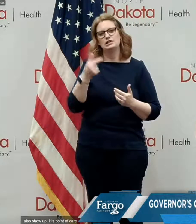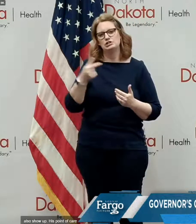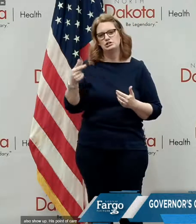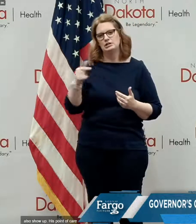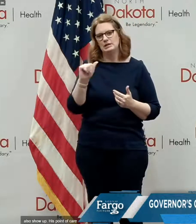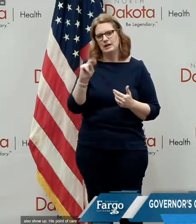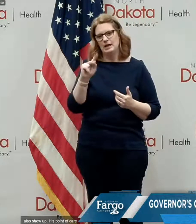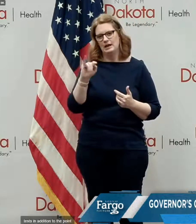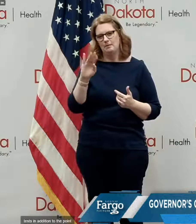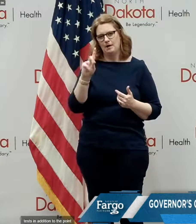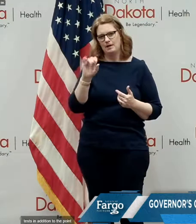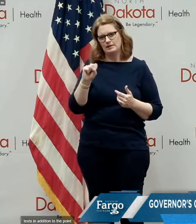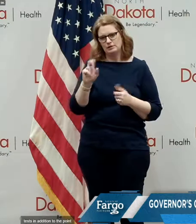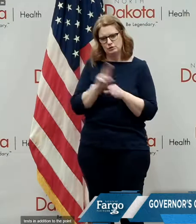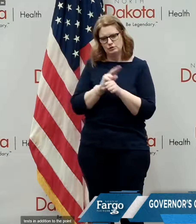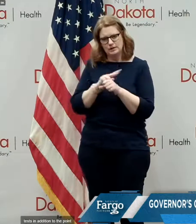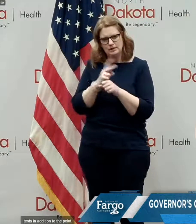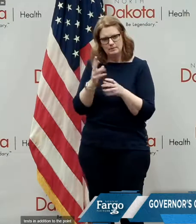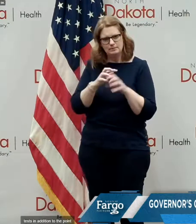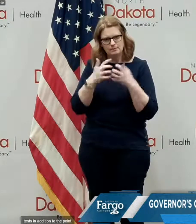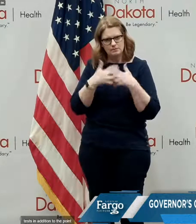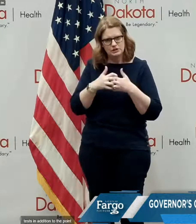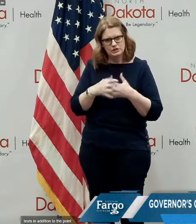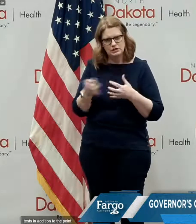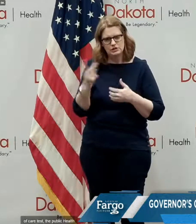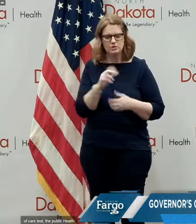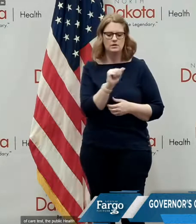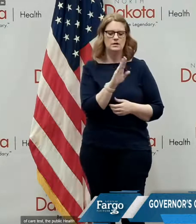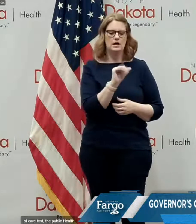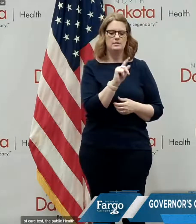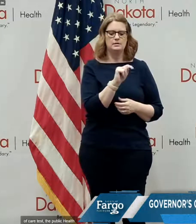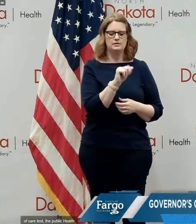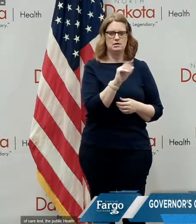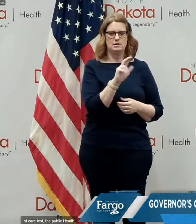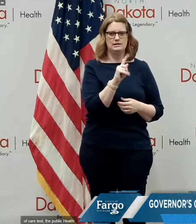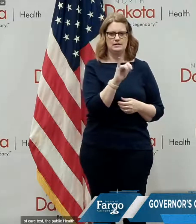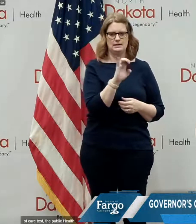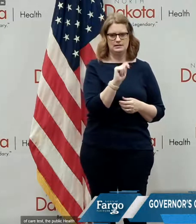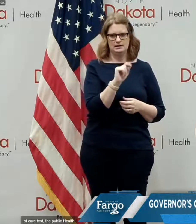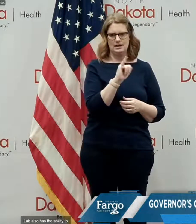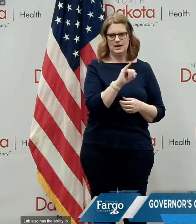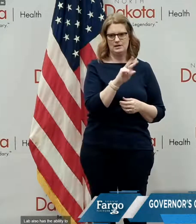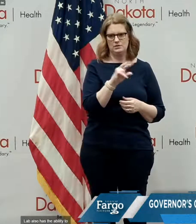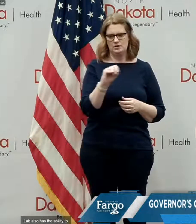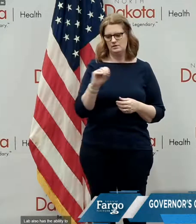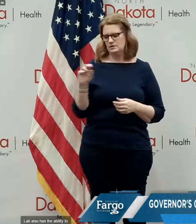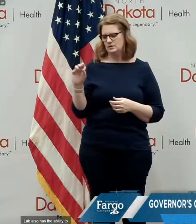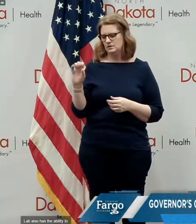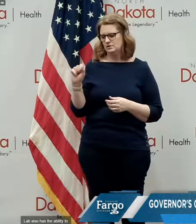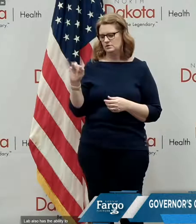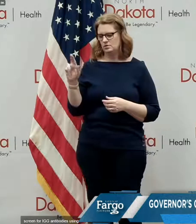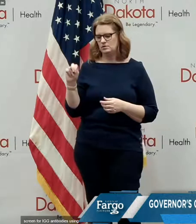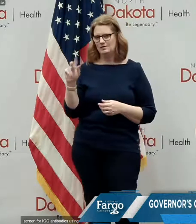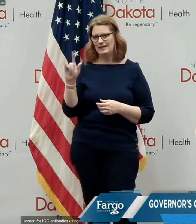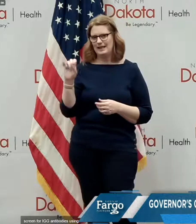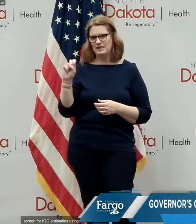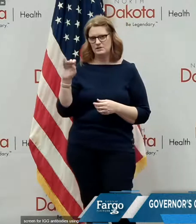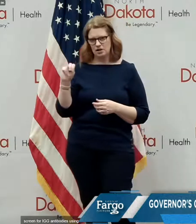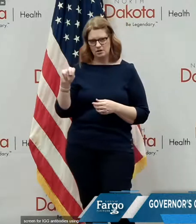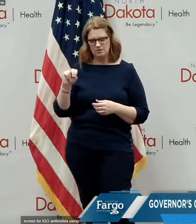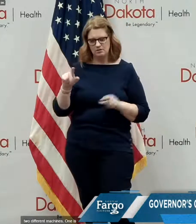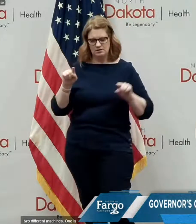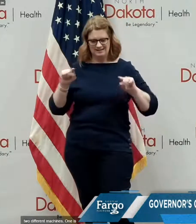two different machines. One is the Abbott Architect I-1000 and also the Diasorin Liaison.